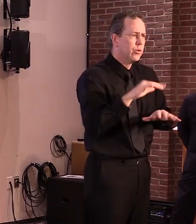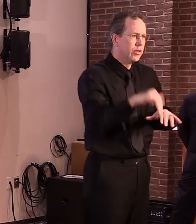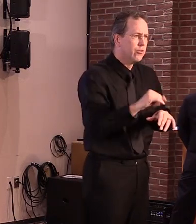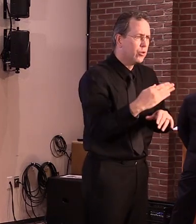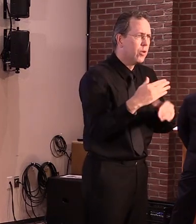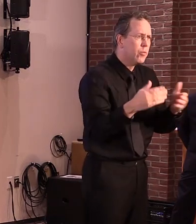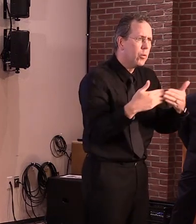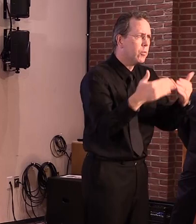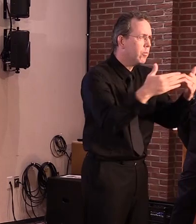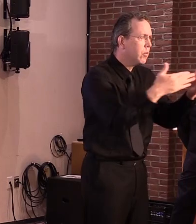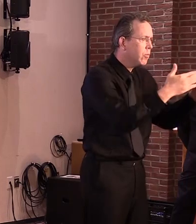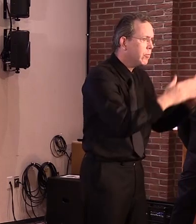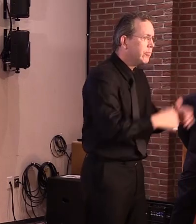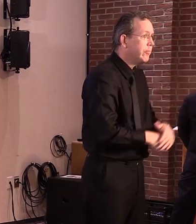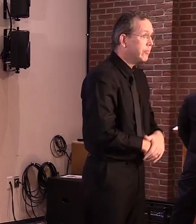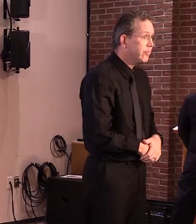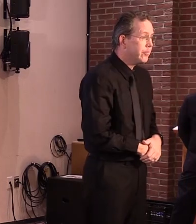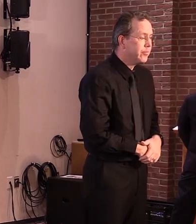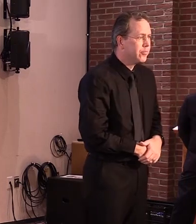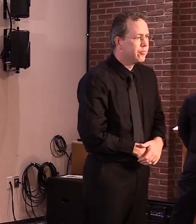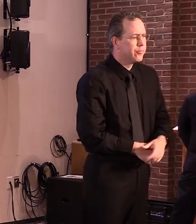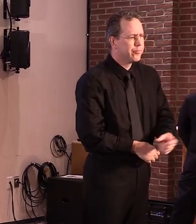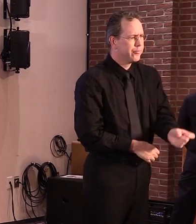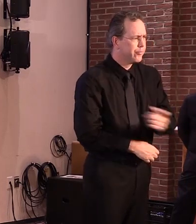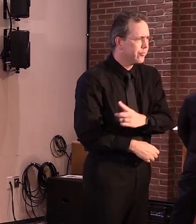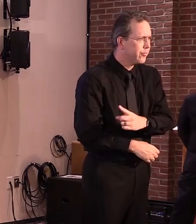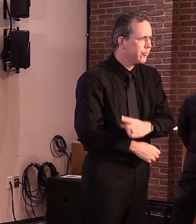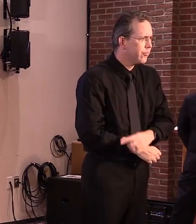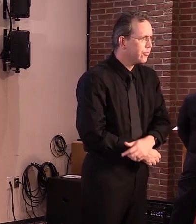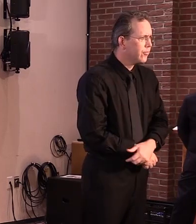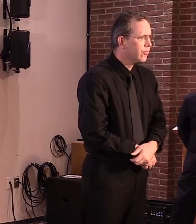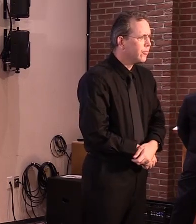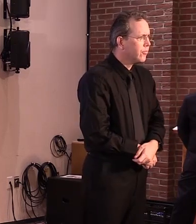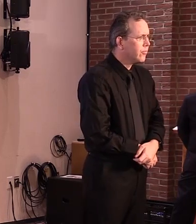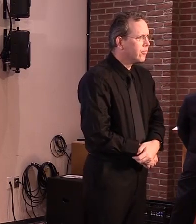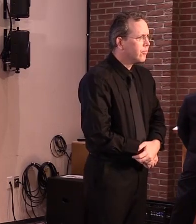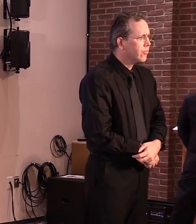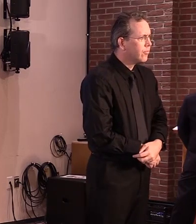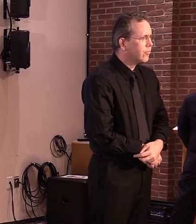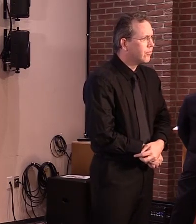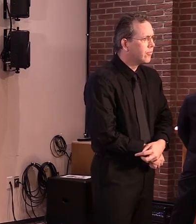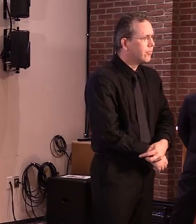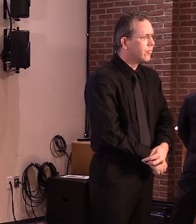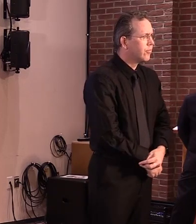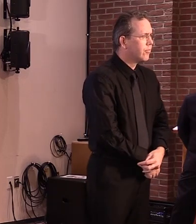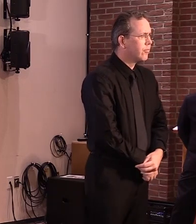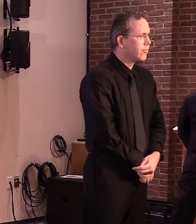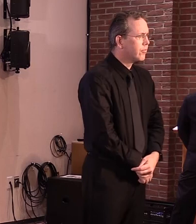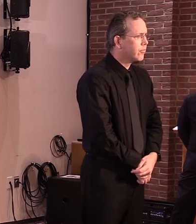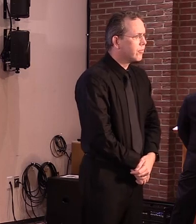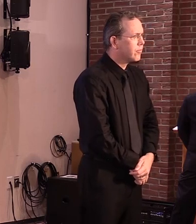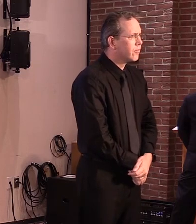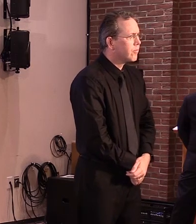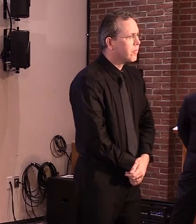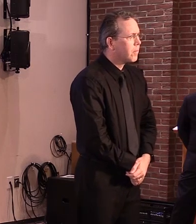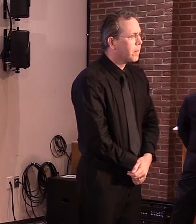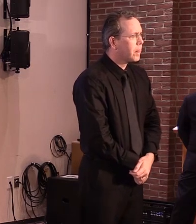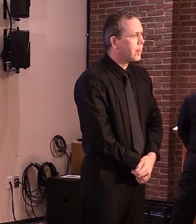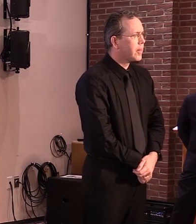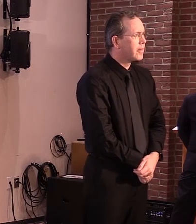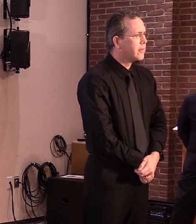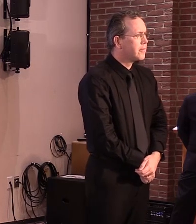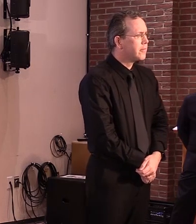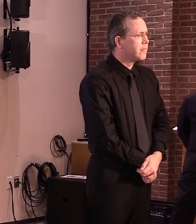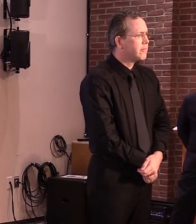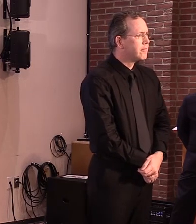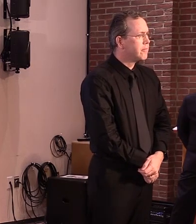Okay, we'll take one more question. Joe, let me just let you know we might have to stop you and come back to you if we have something up on the screen here.